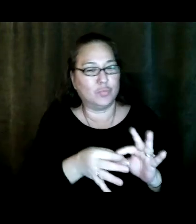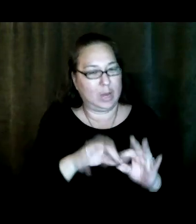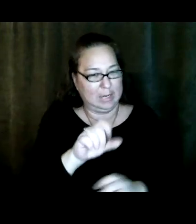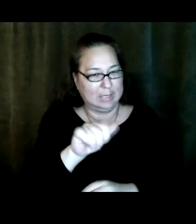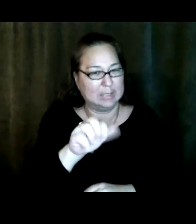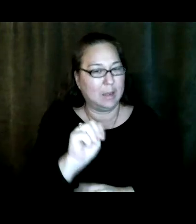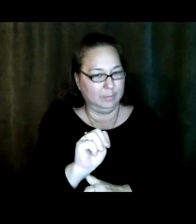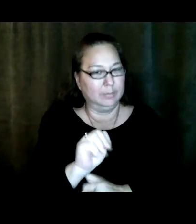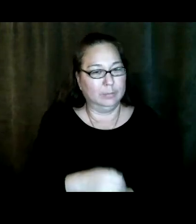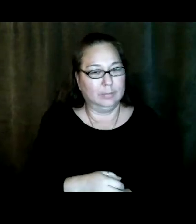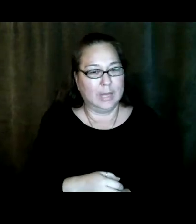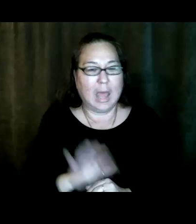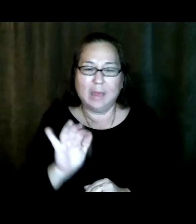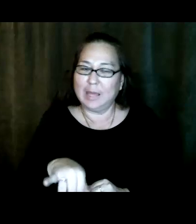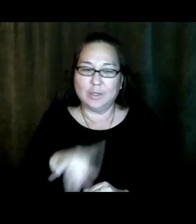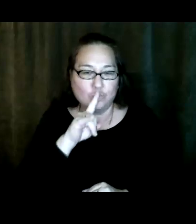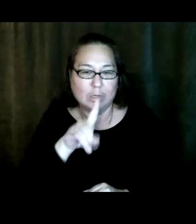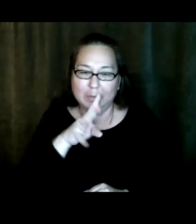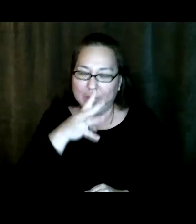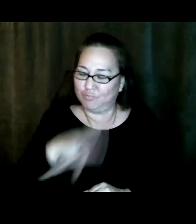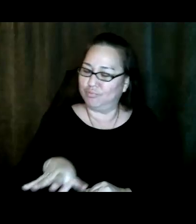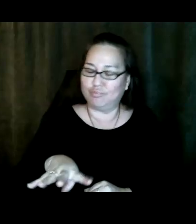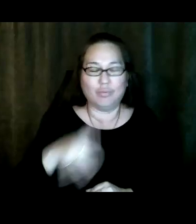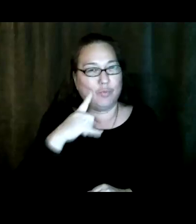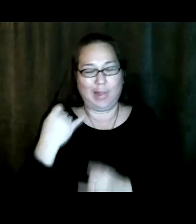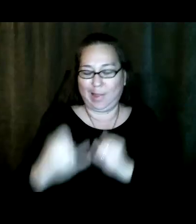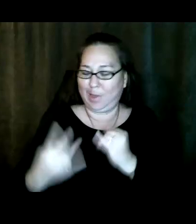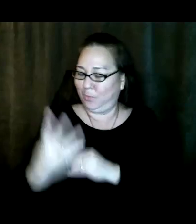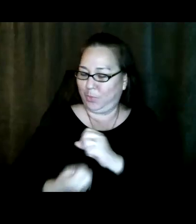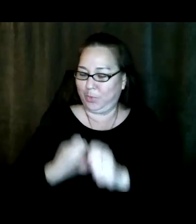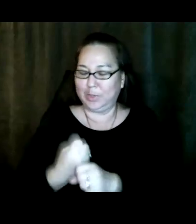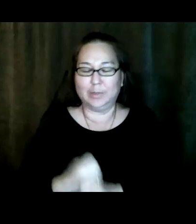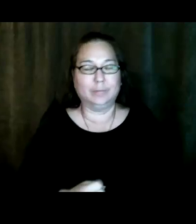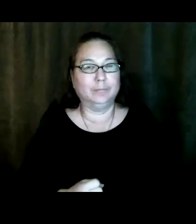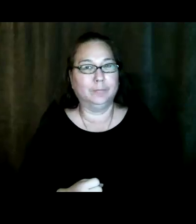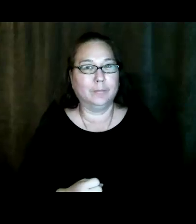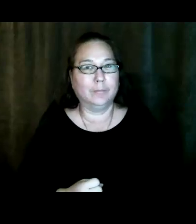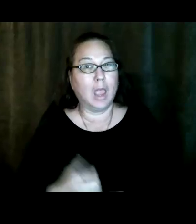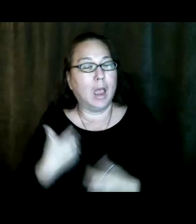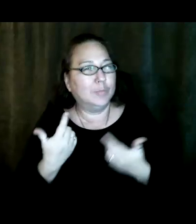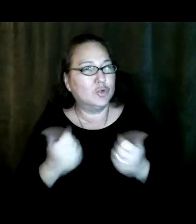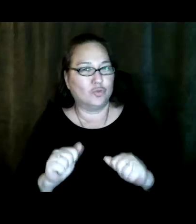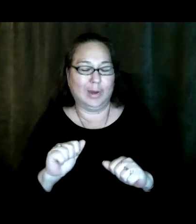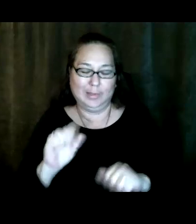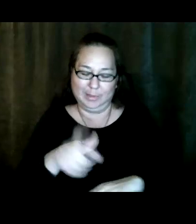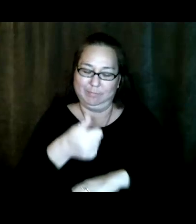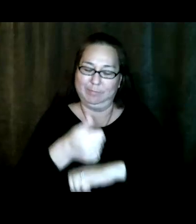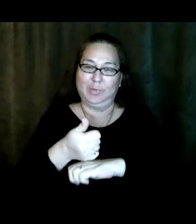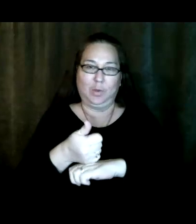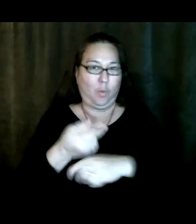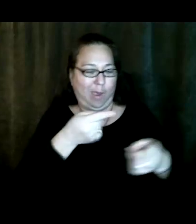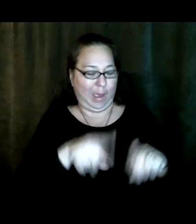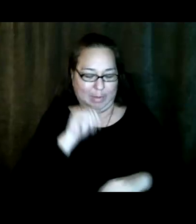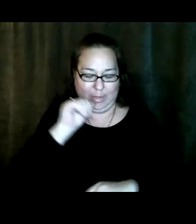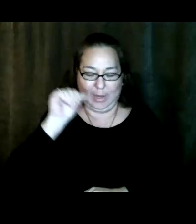4 years. I'm really just trying to put in context what happened yesterday